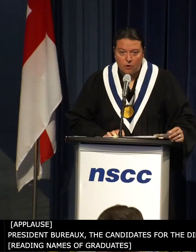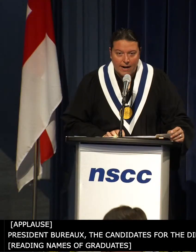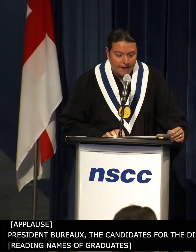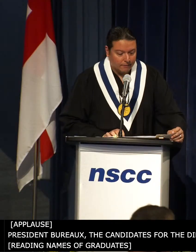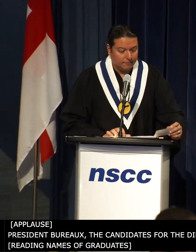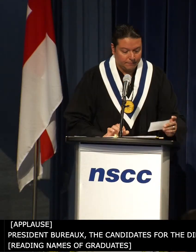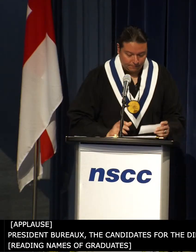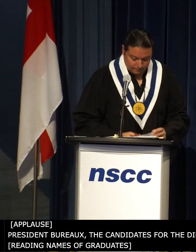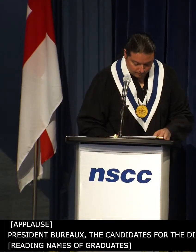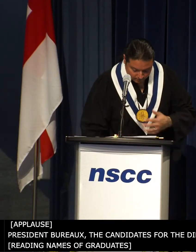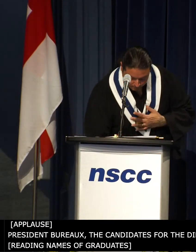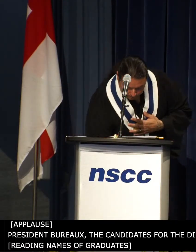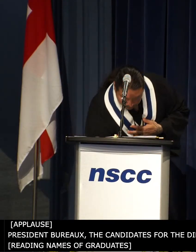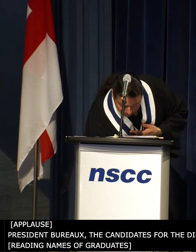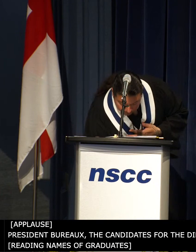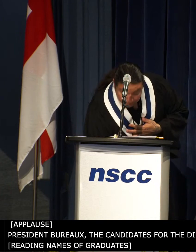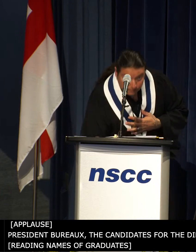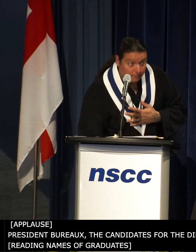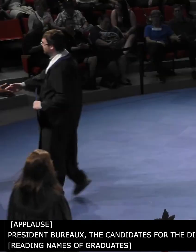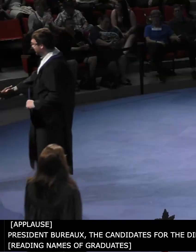Alicia McCrae.